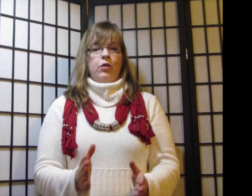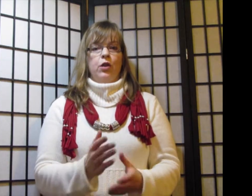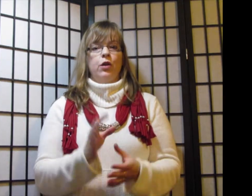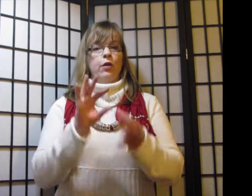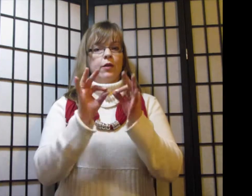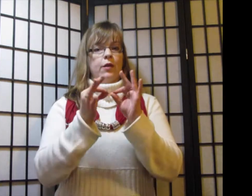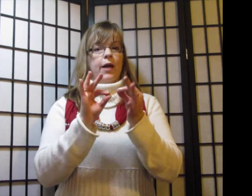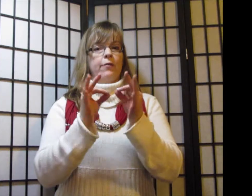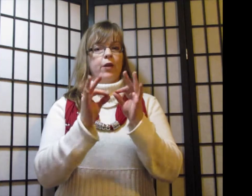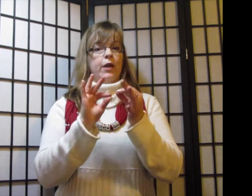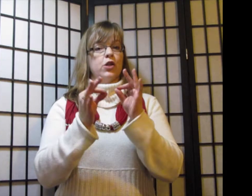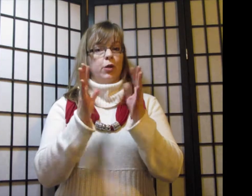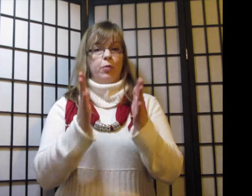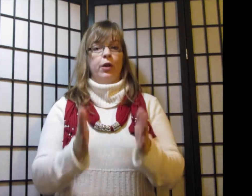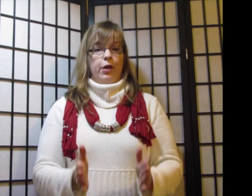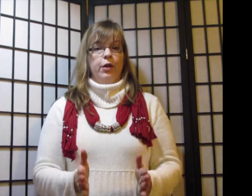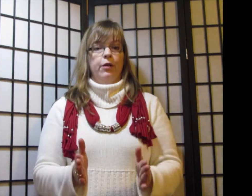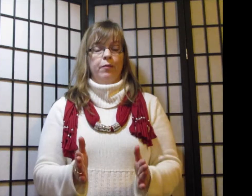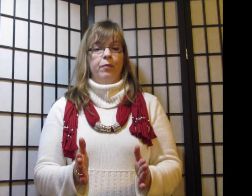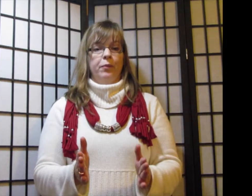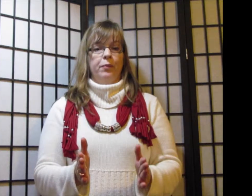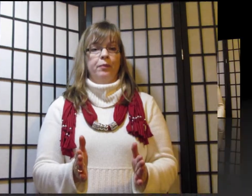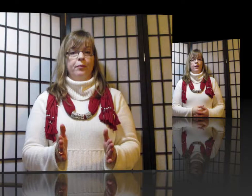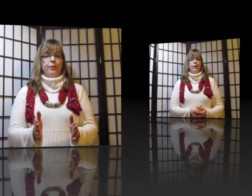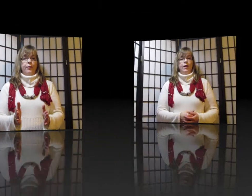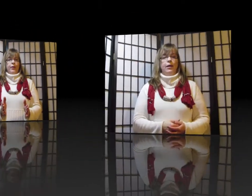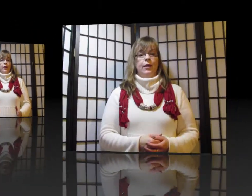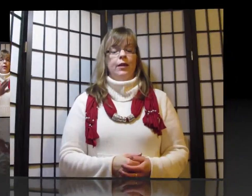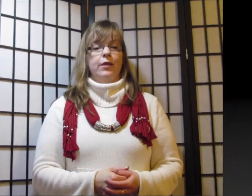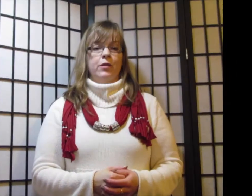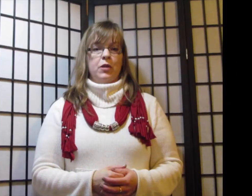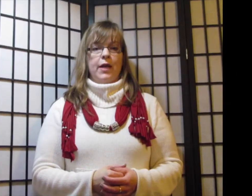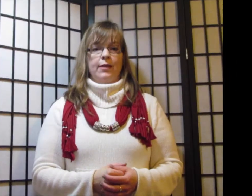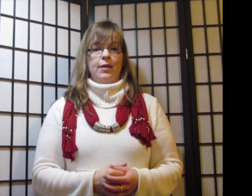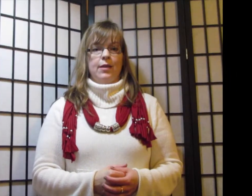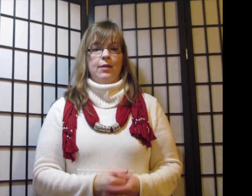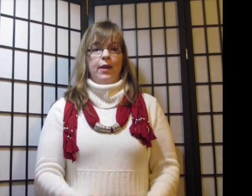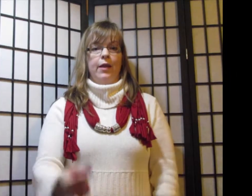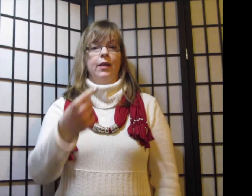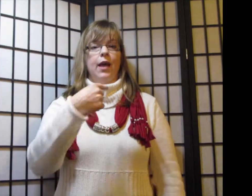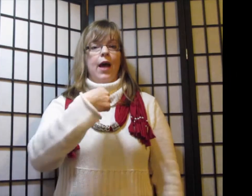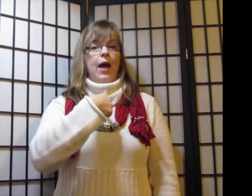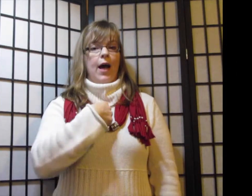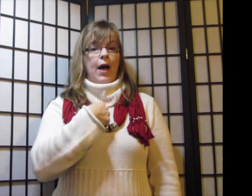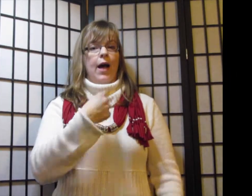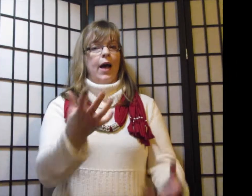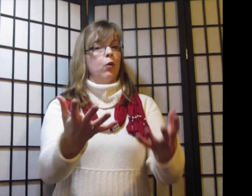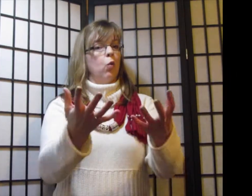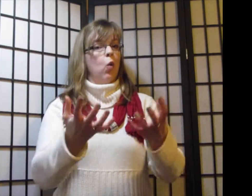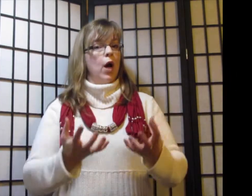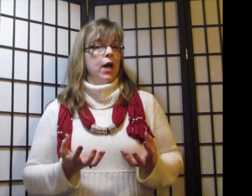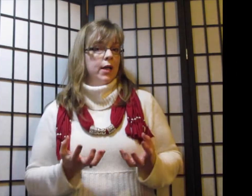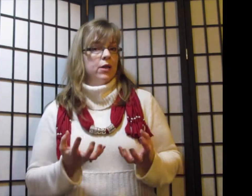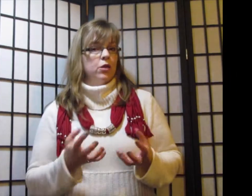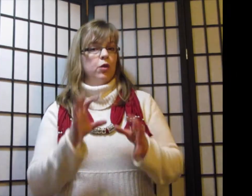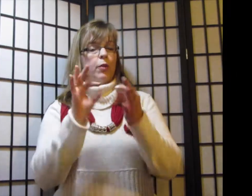you know the sign for interpreter. Let's do that sentence again. I want to be